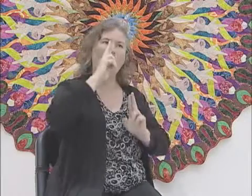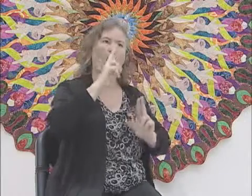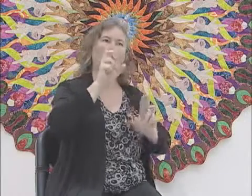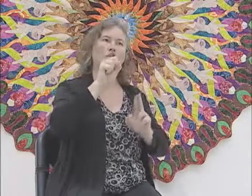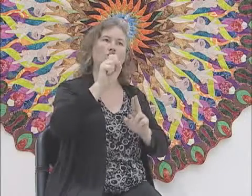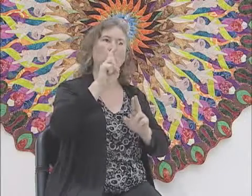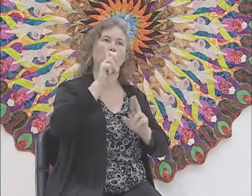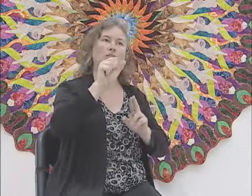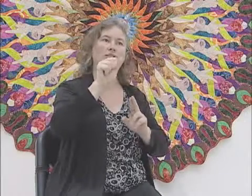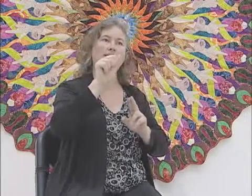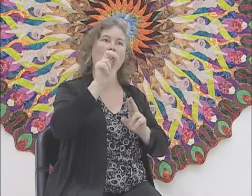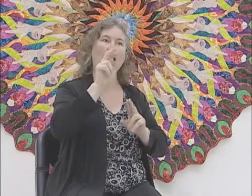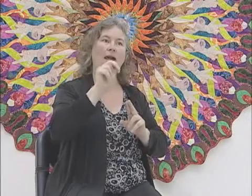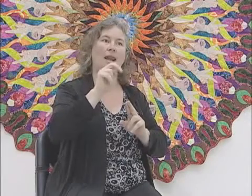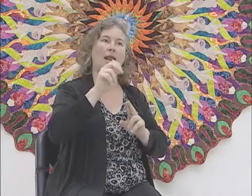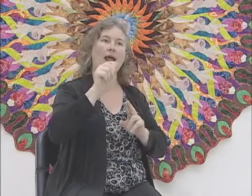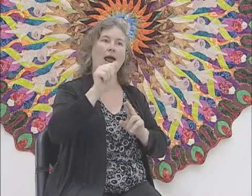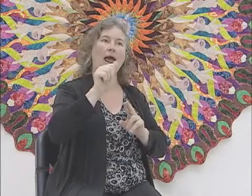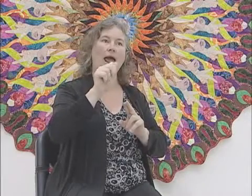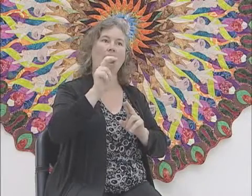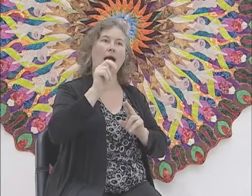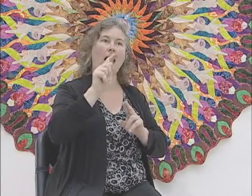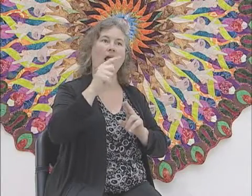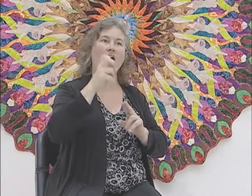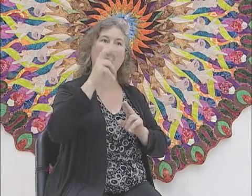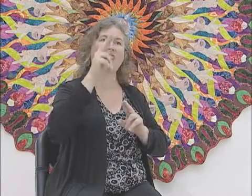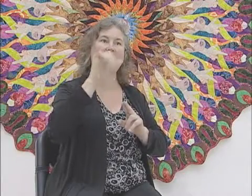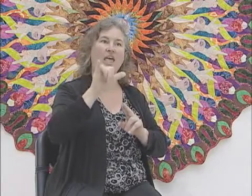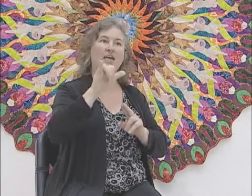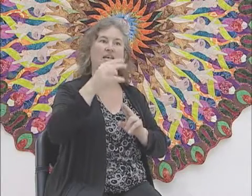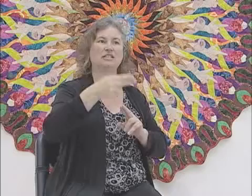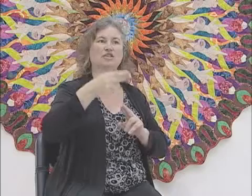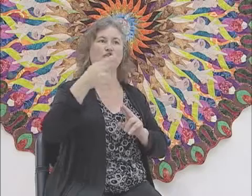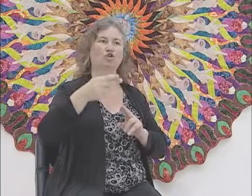It was a quilting show, and it was in honor of Susan B. Anthony.